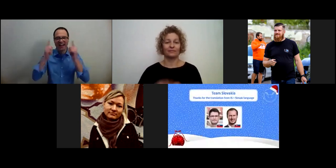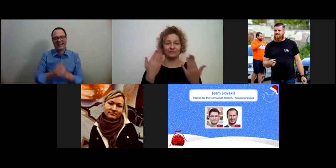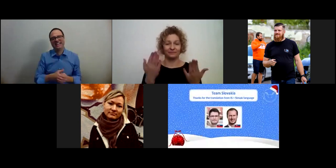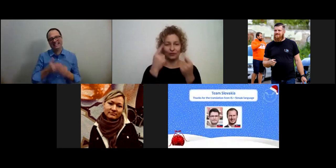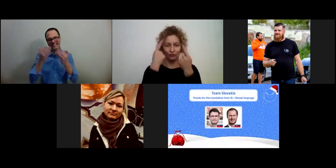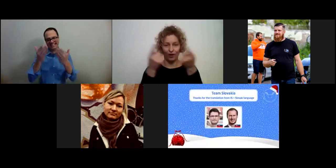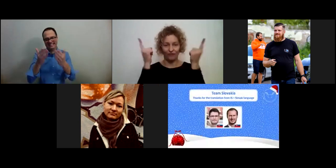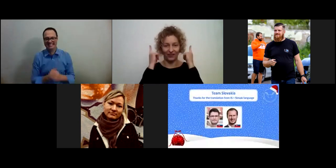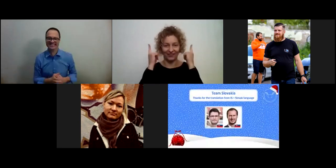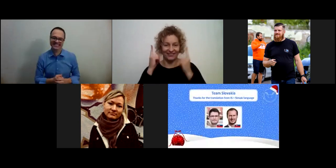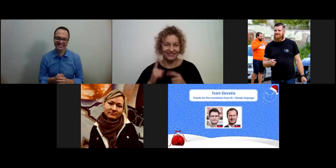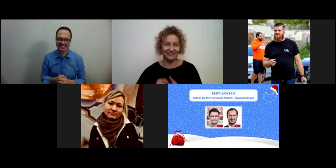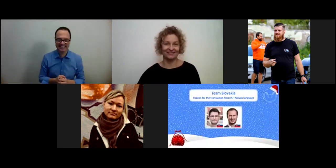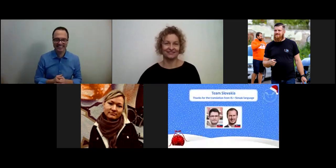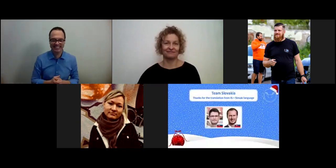Slovakia.